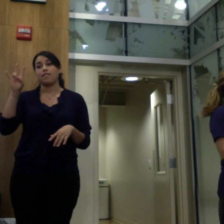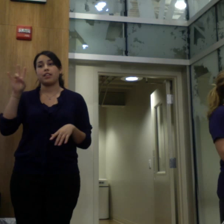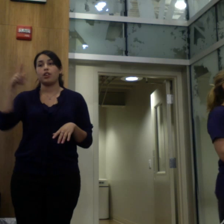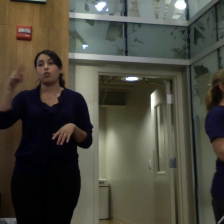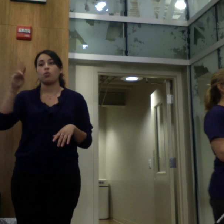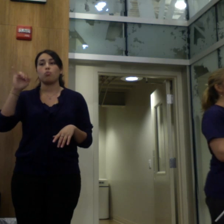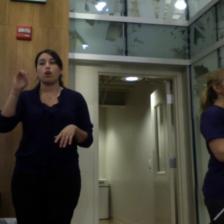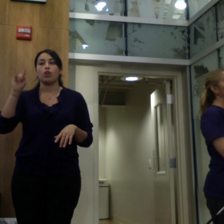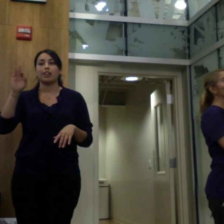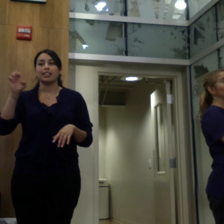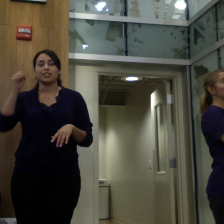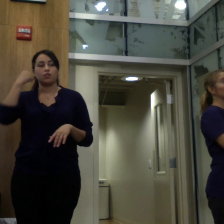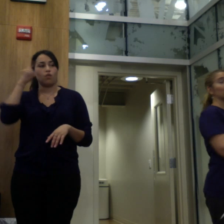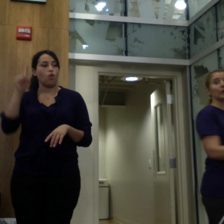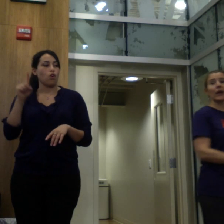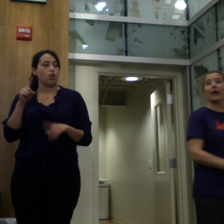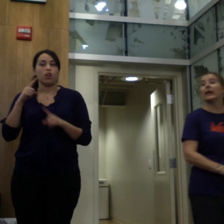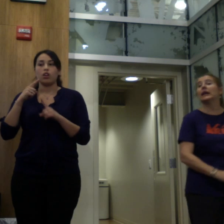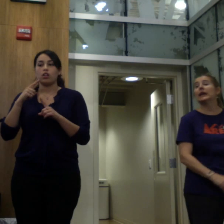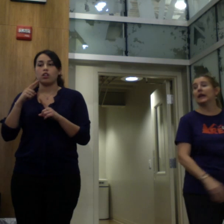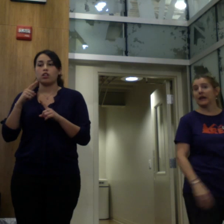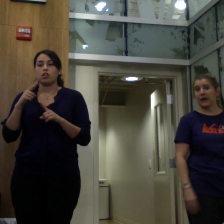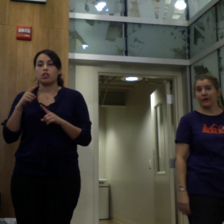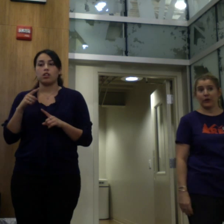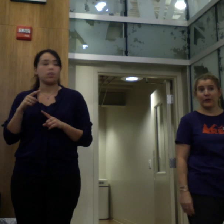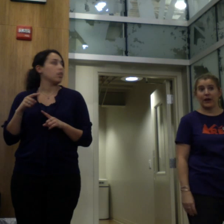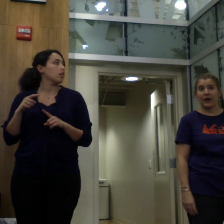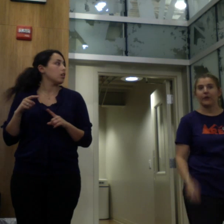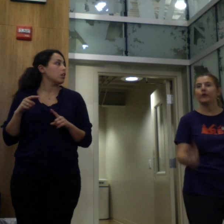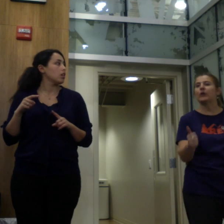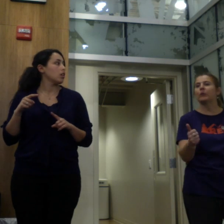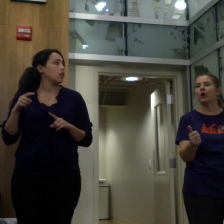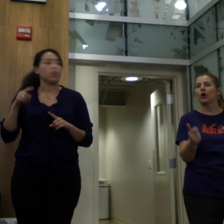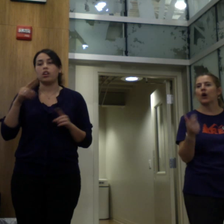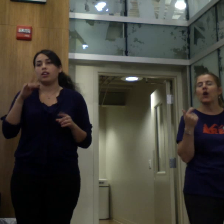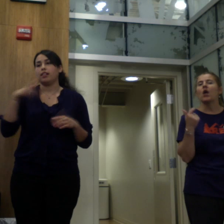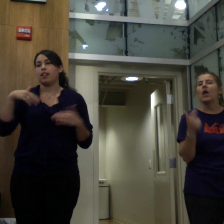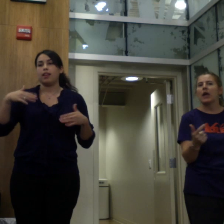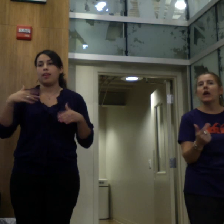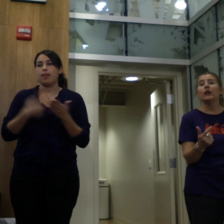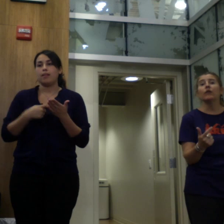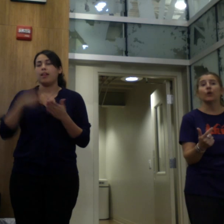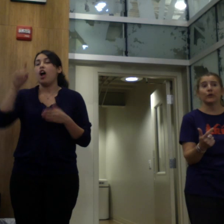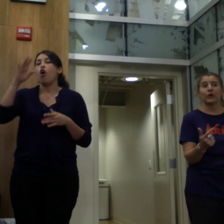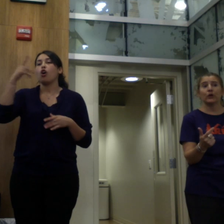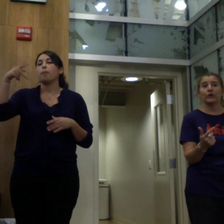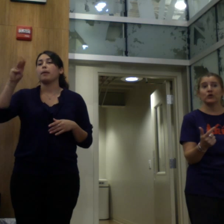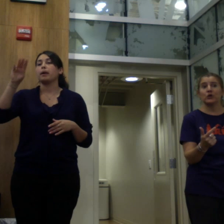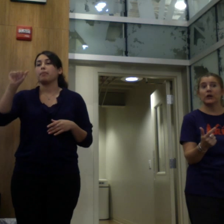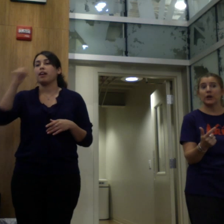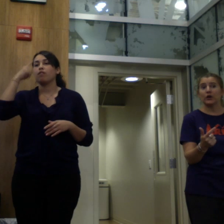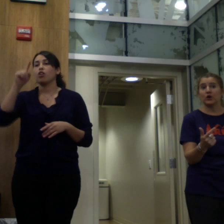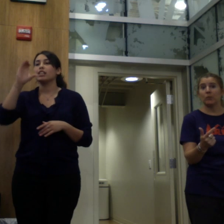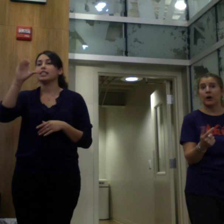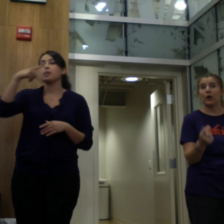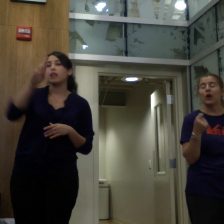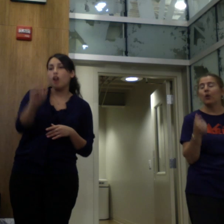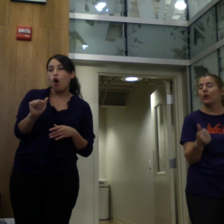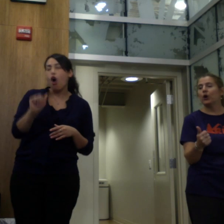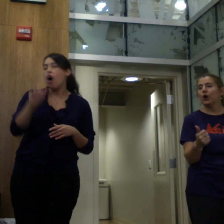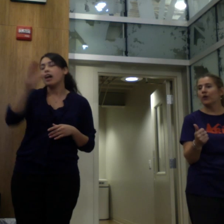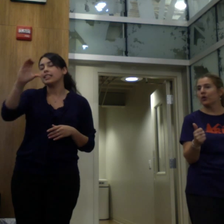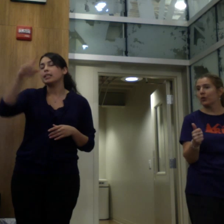mental attitude. Wilderness first aid, any kind of first aid, CPR, any of those skills that you can get under your